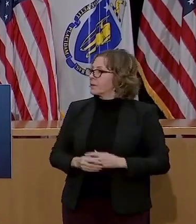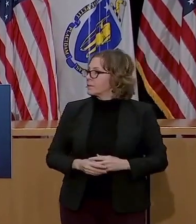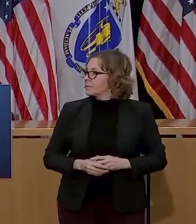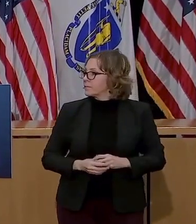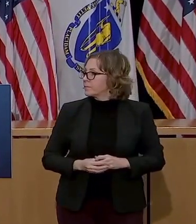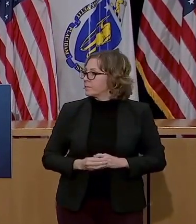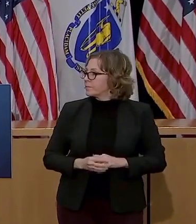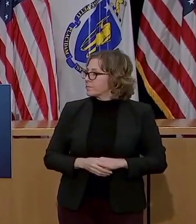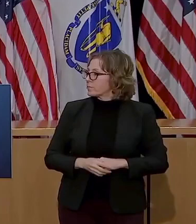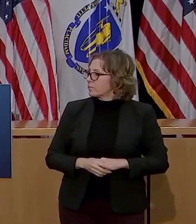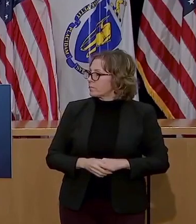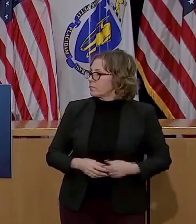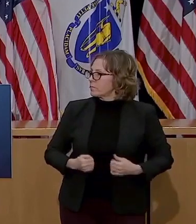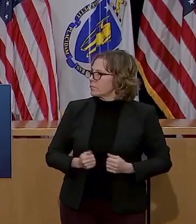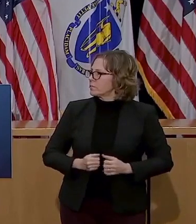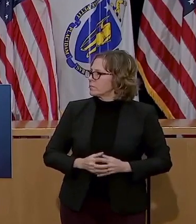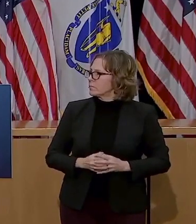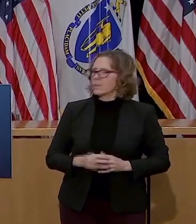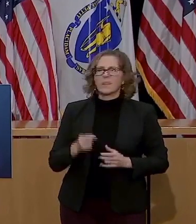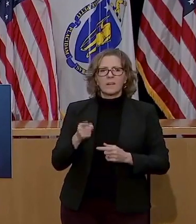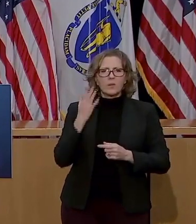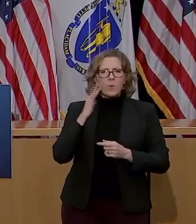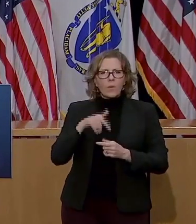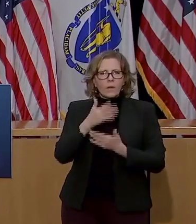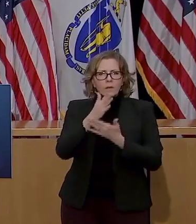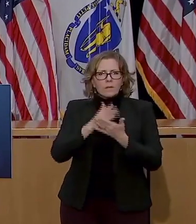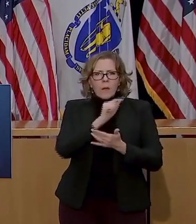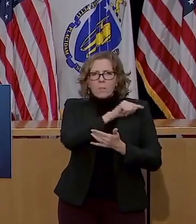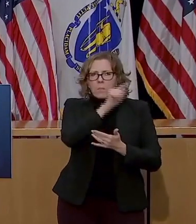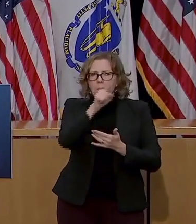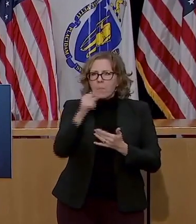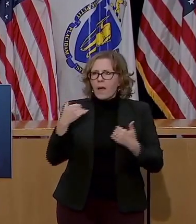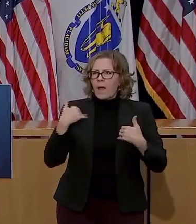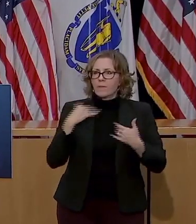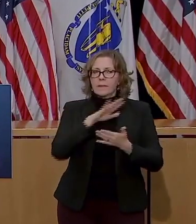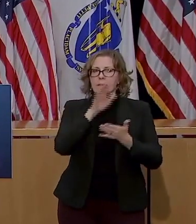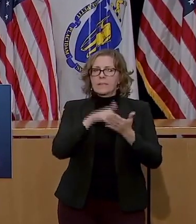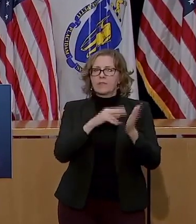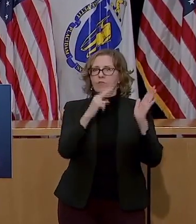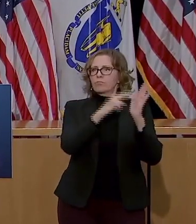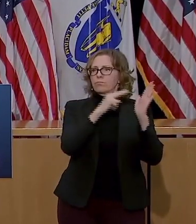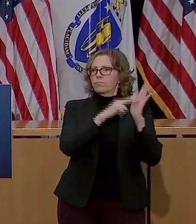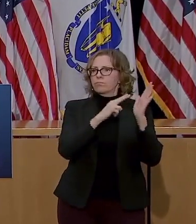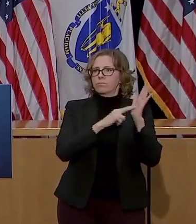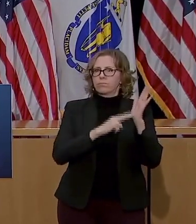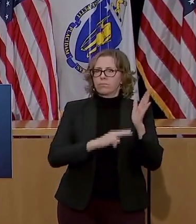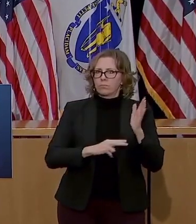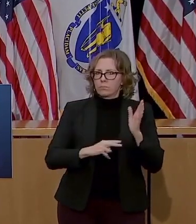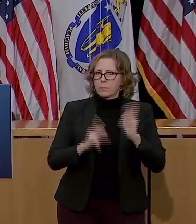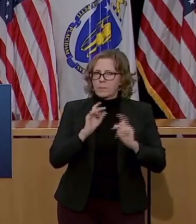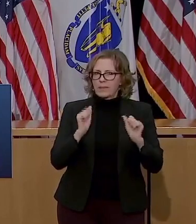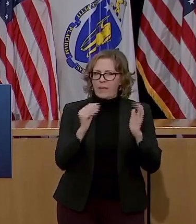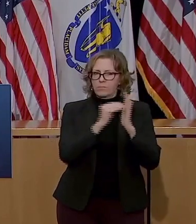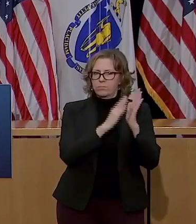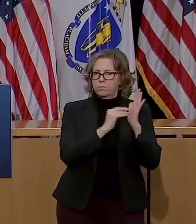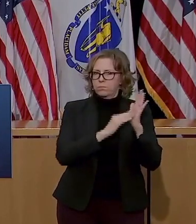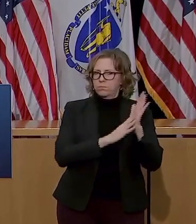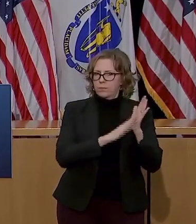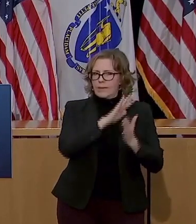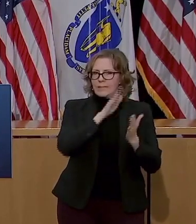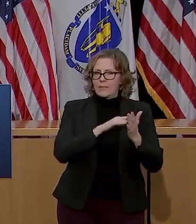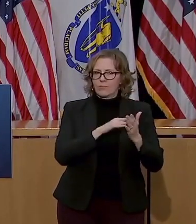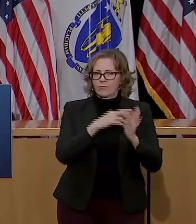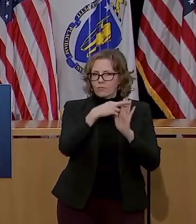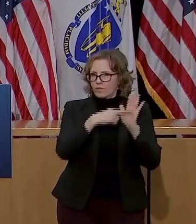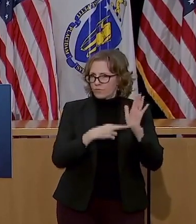central registration website. Some other states have one giant site. You can go on now, put in your DOB and whatever. I know First of that all, there's where's the one